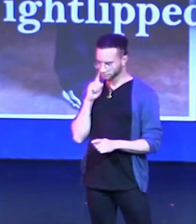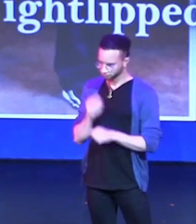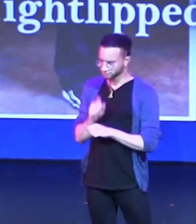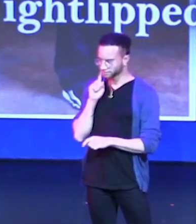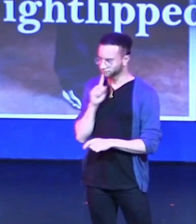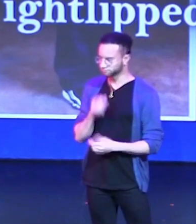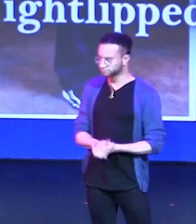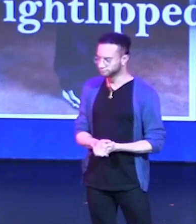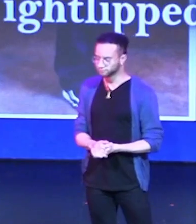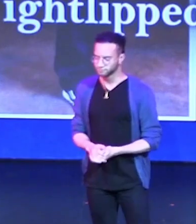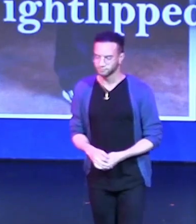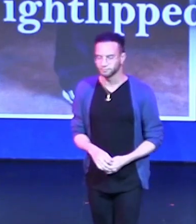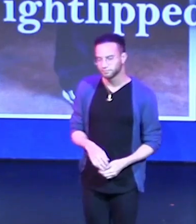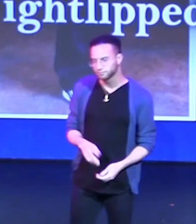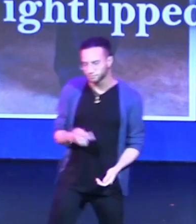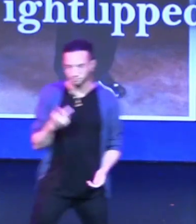the audiologist informs my mother that I am deaf.